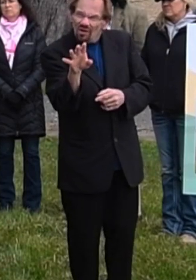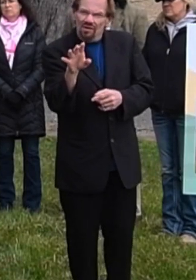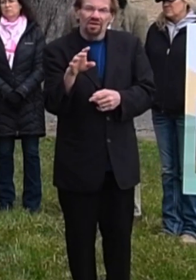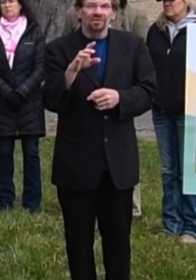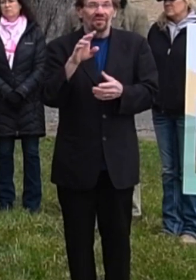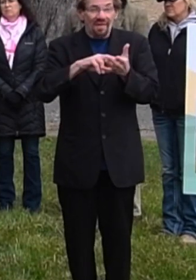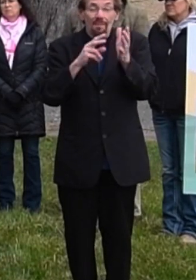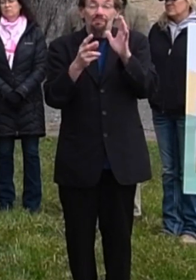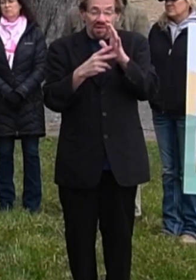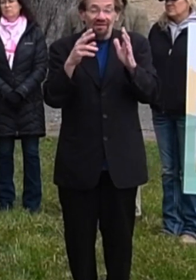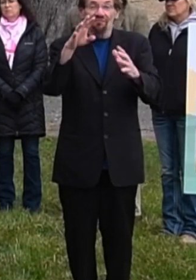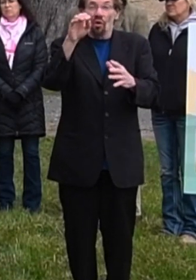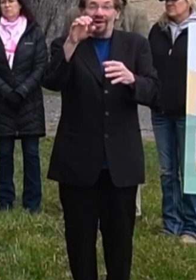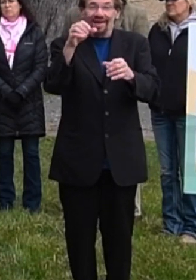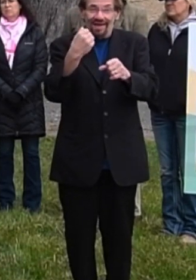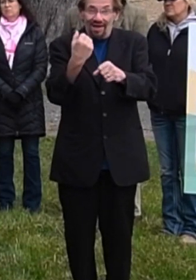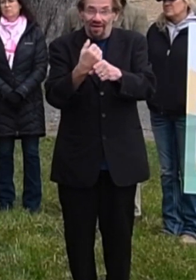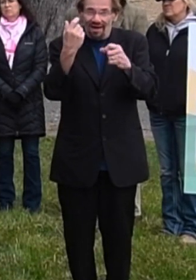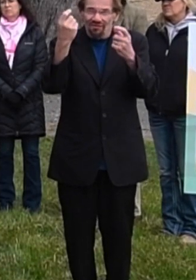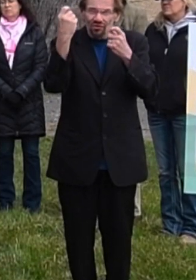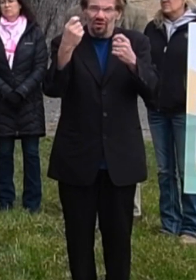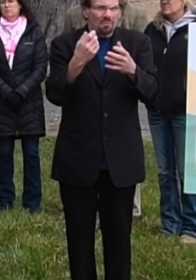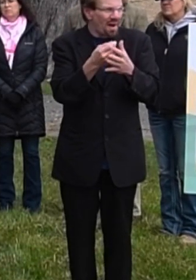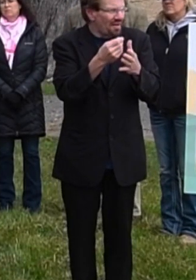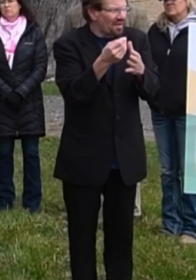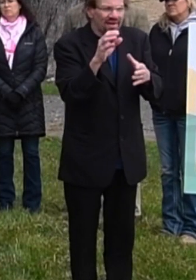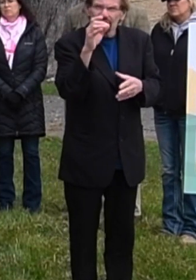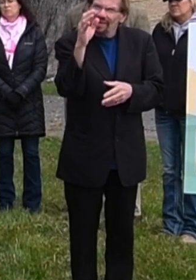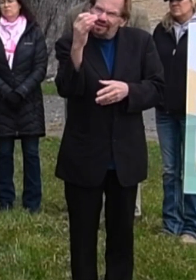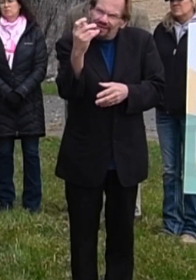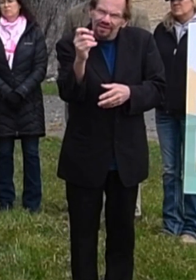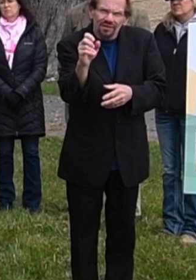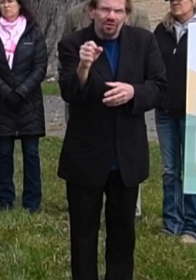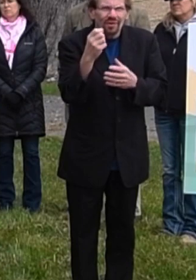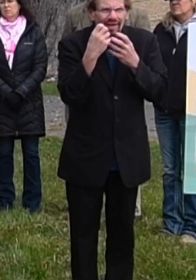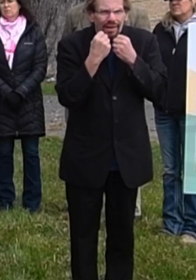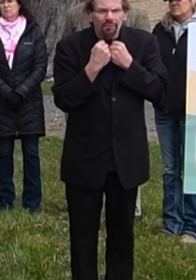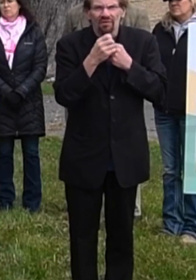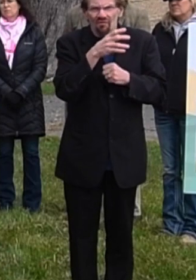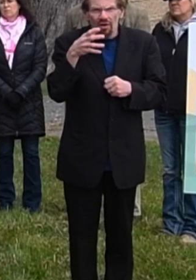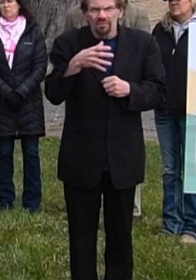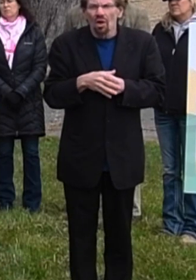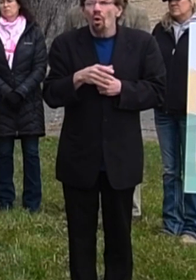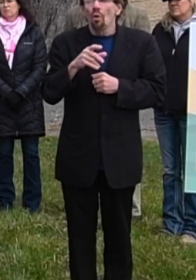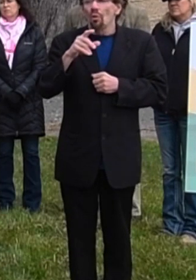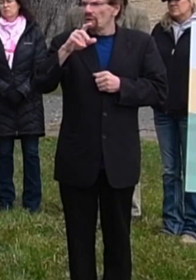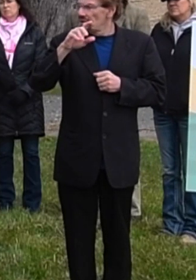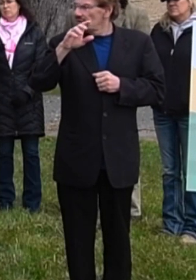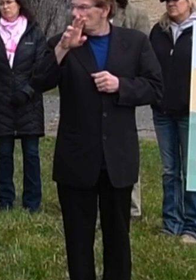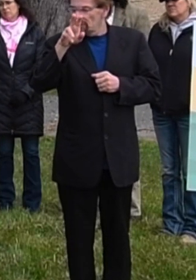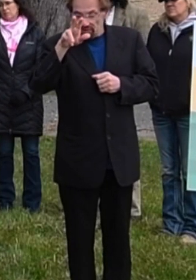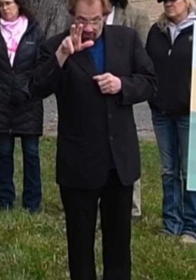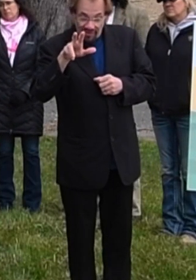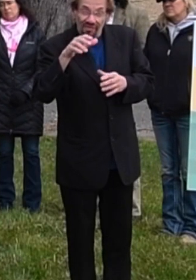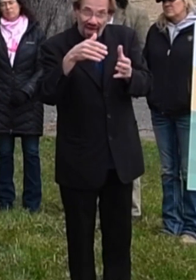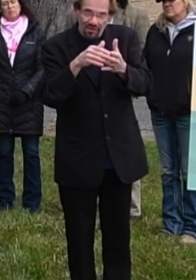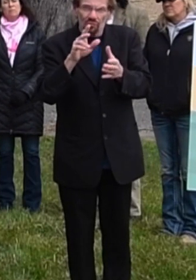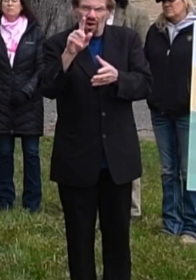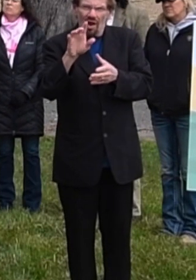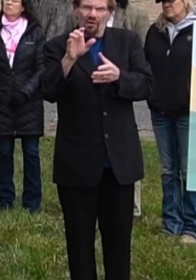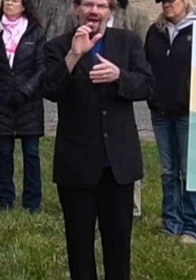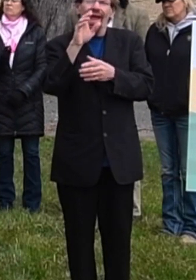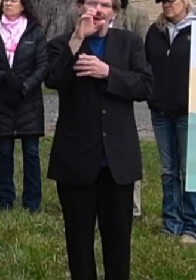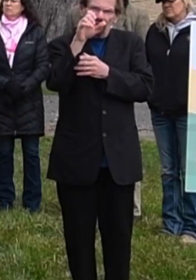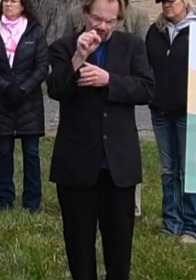40 years this year. And as of today, there are over 23,100 acres preserved through the county and